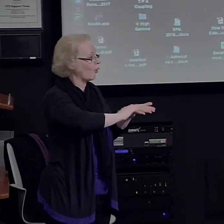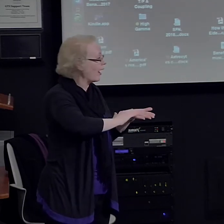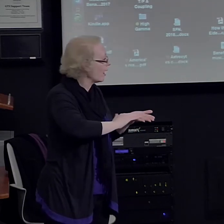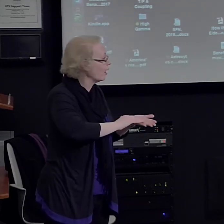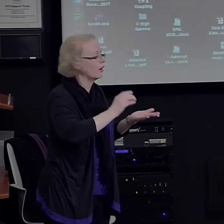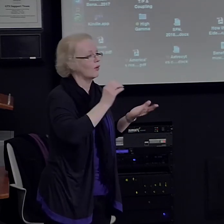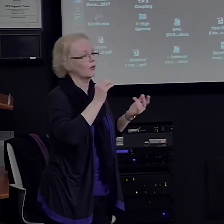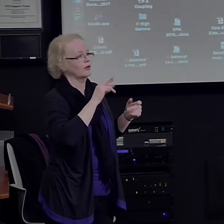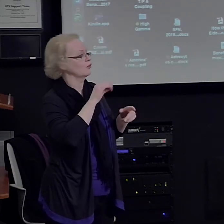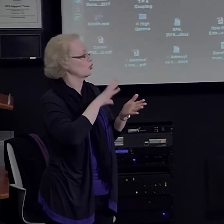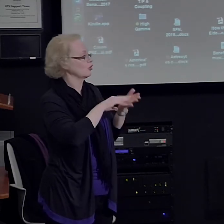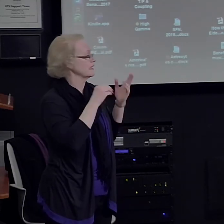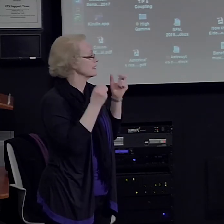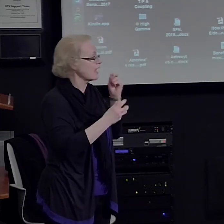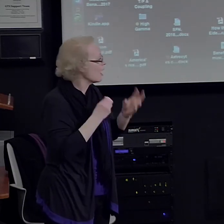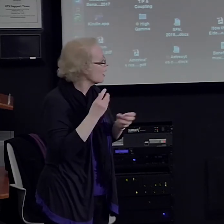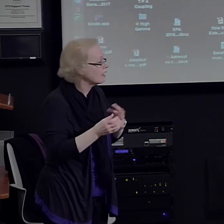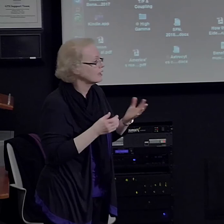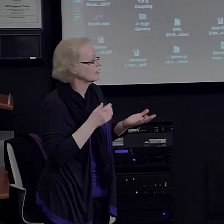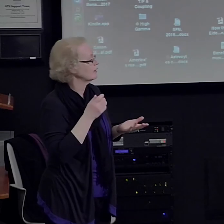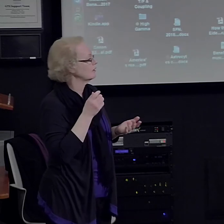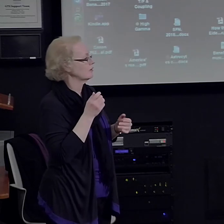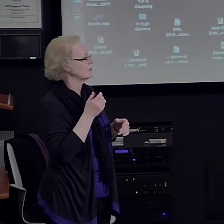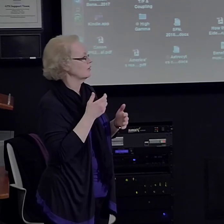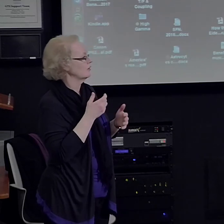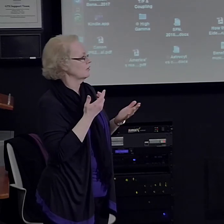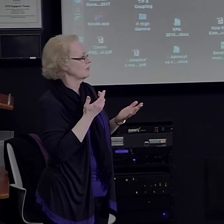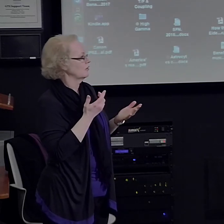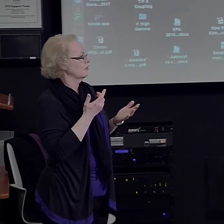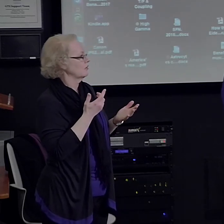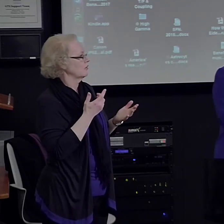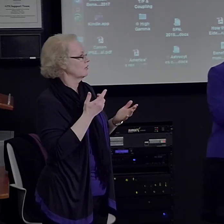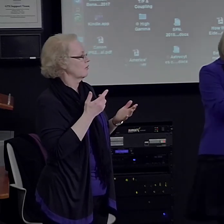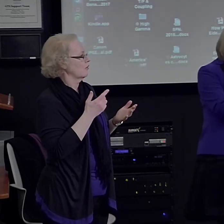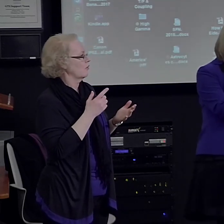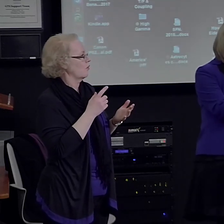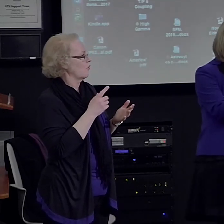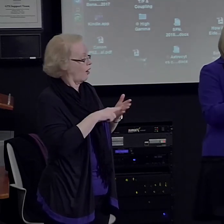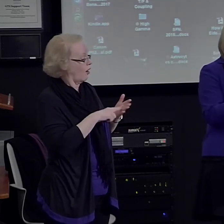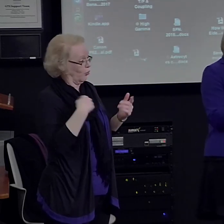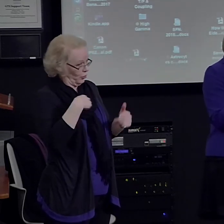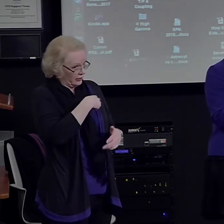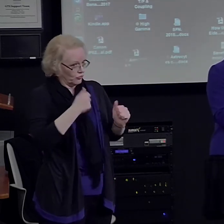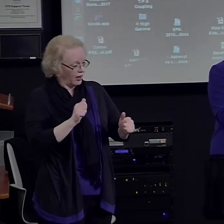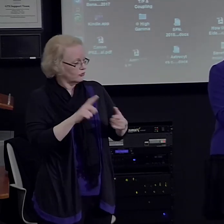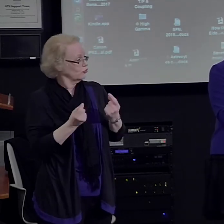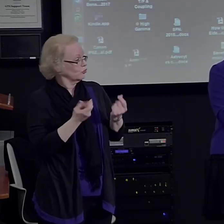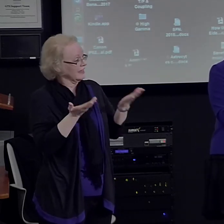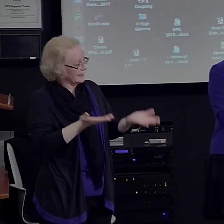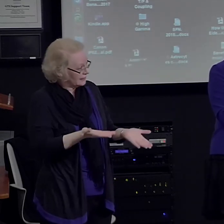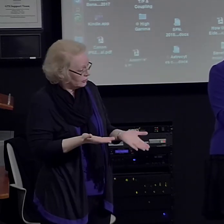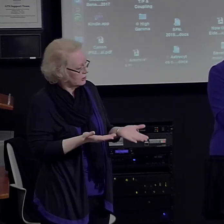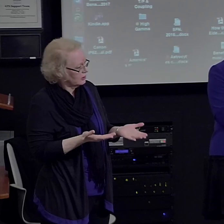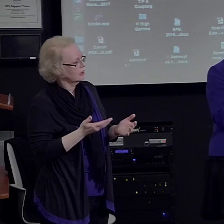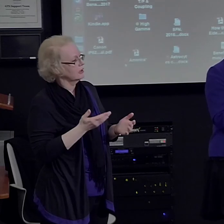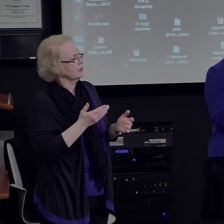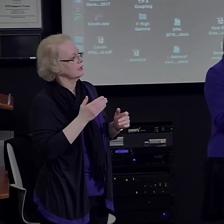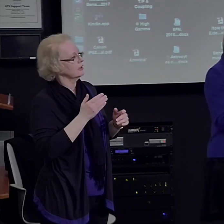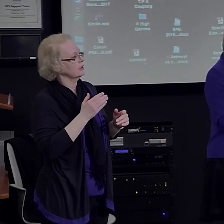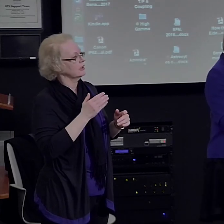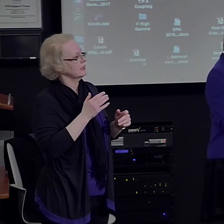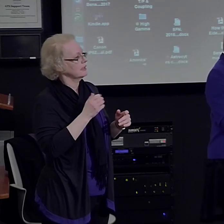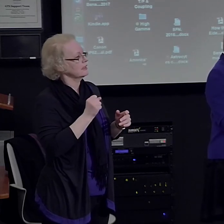you were learning sign language so what you're trying to do i think what we're trying to do here is make the